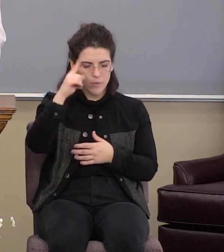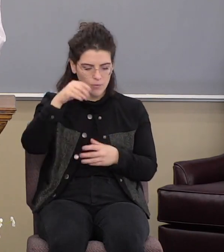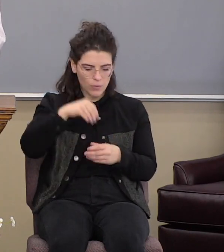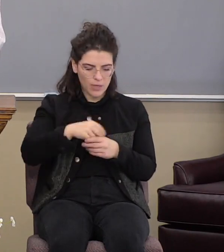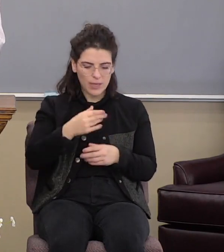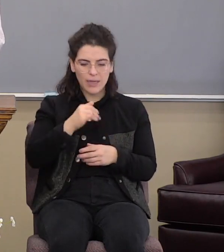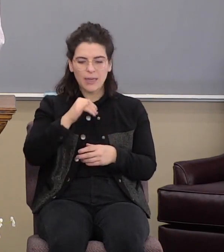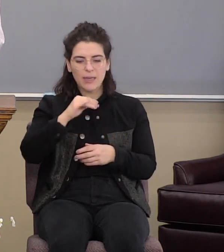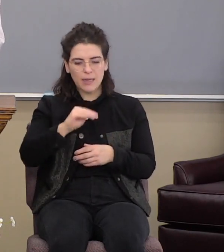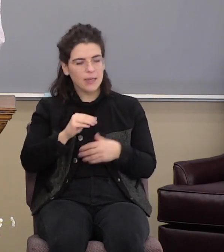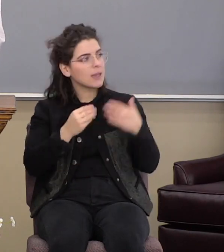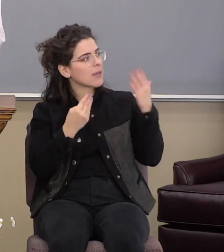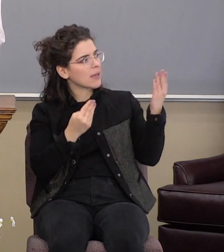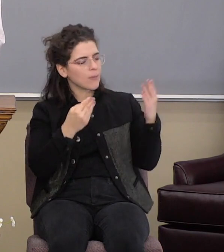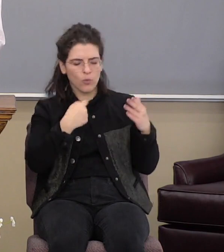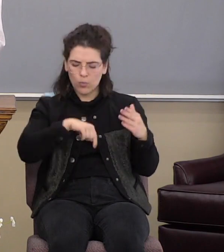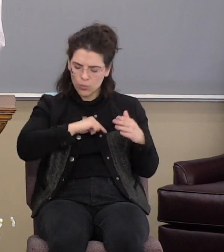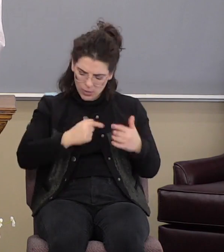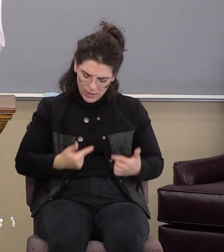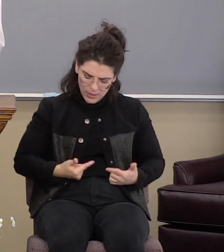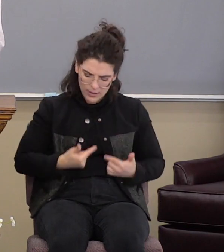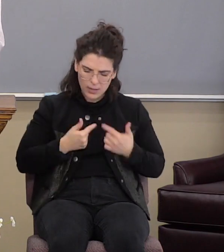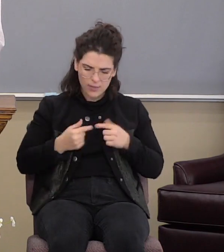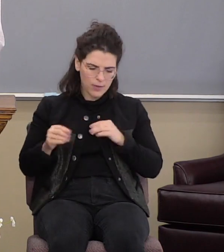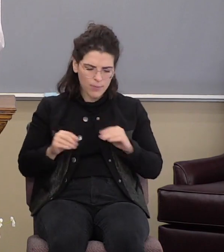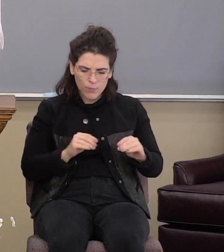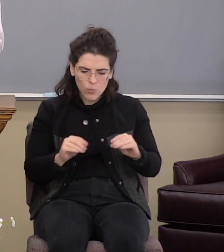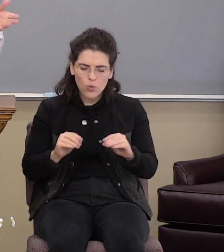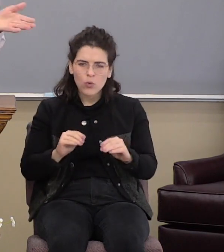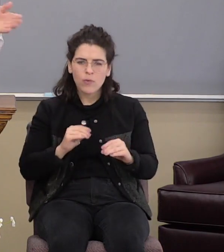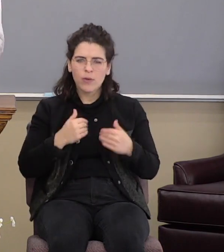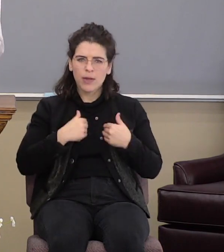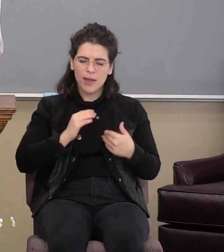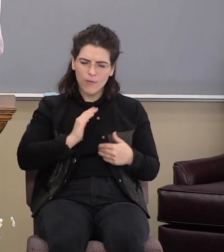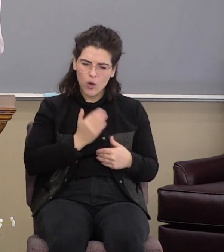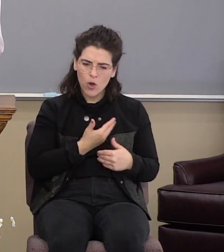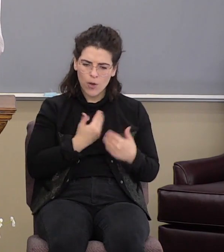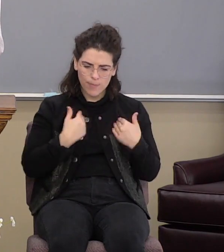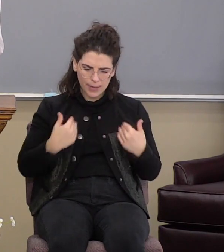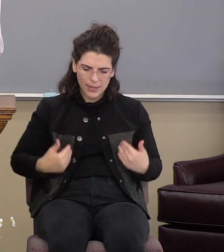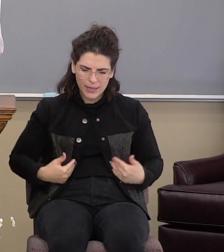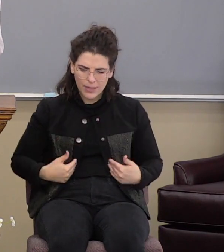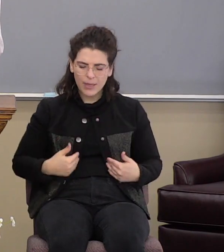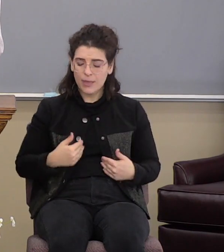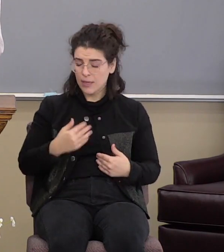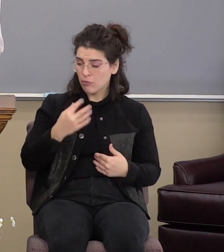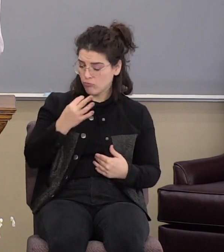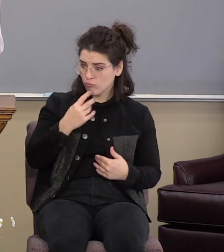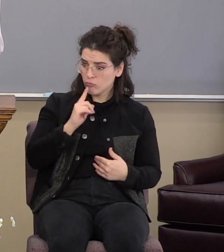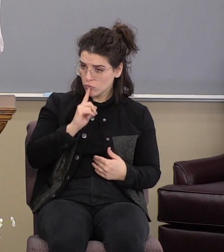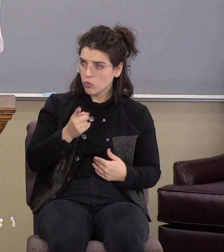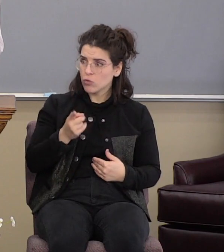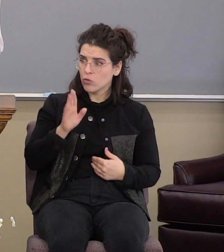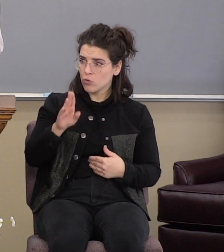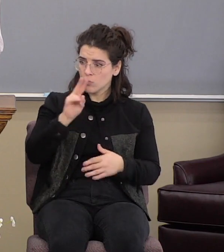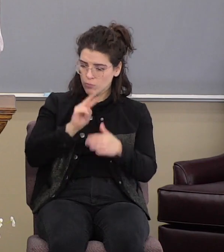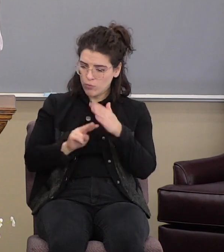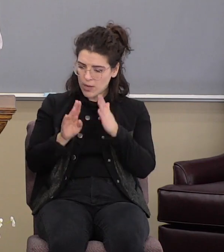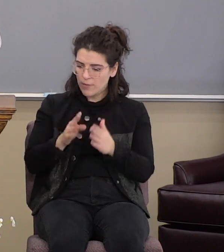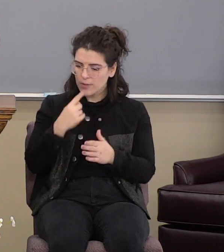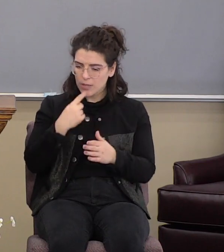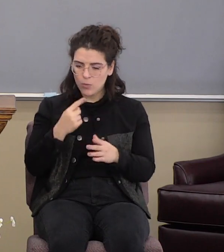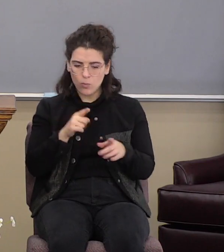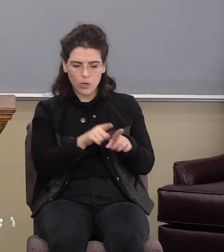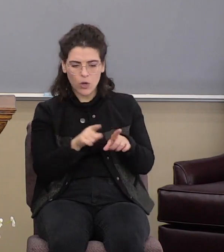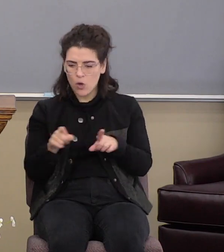live and move and have our being, as certain also of your own prophets have said, for we are also